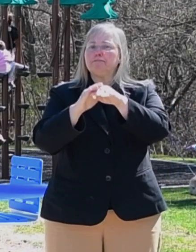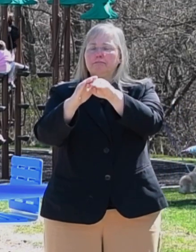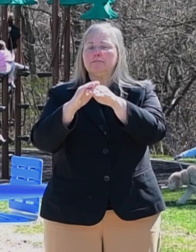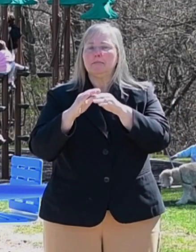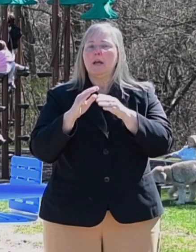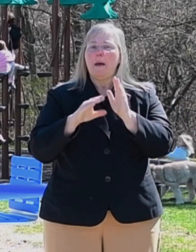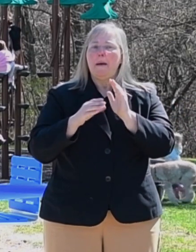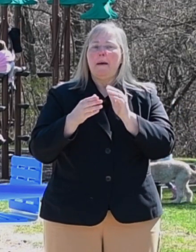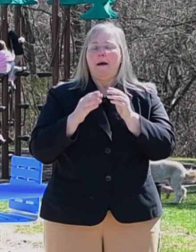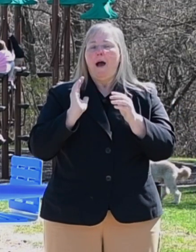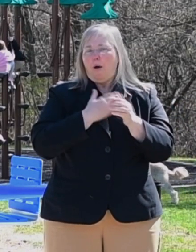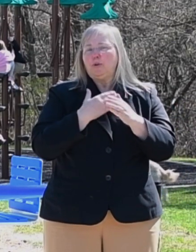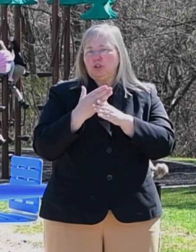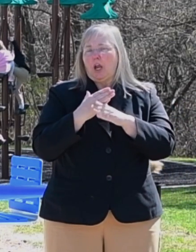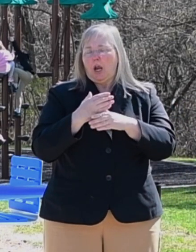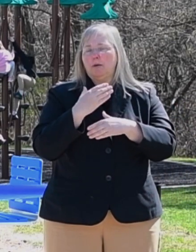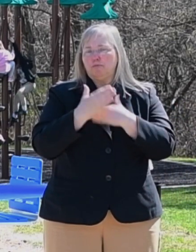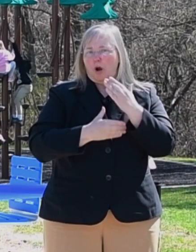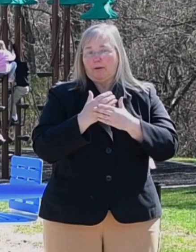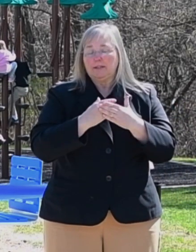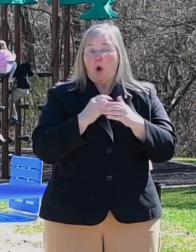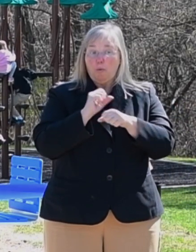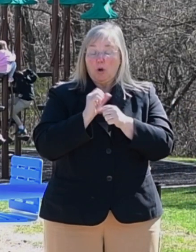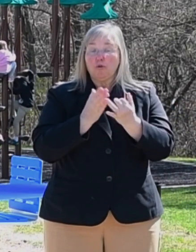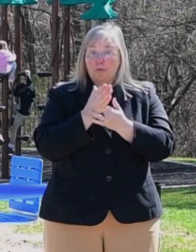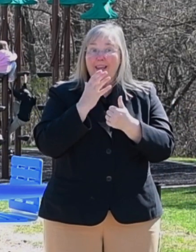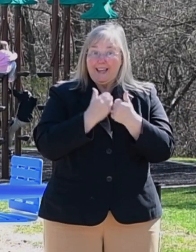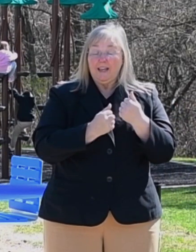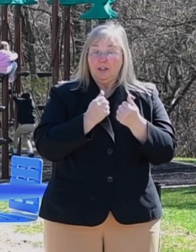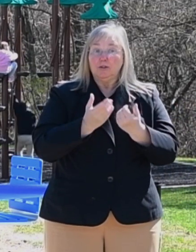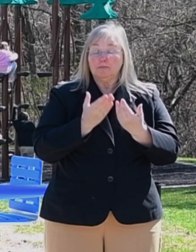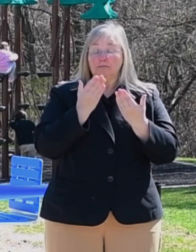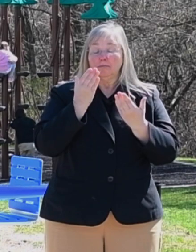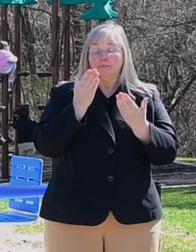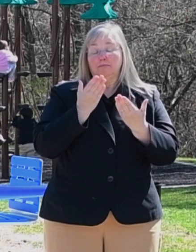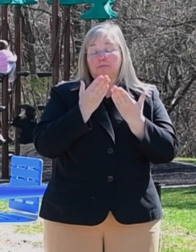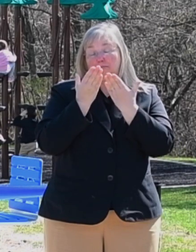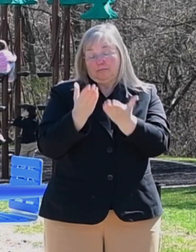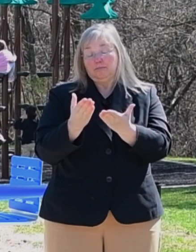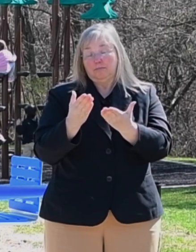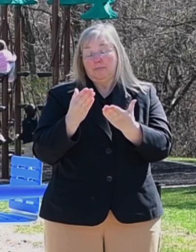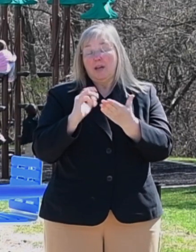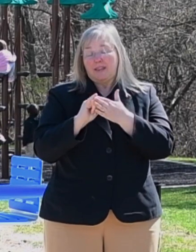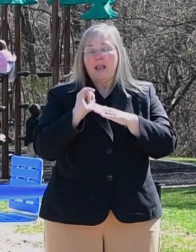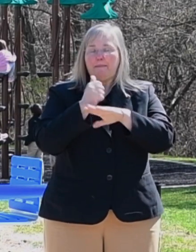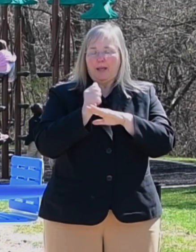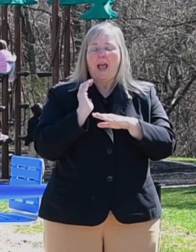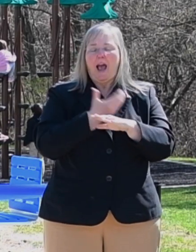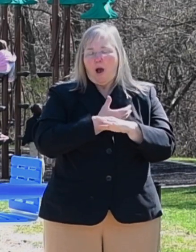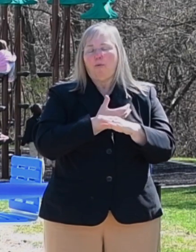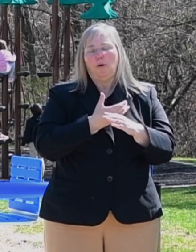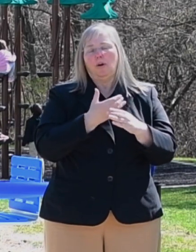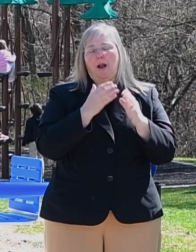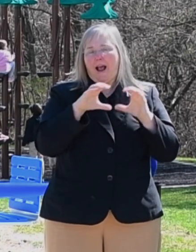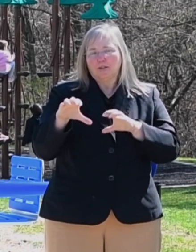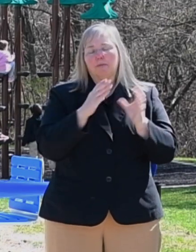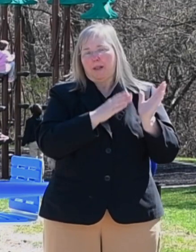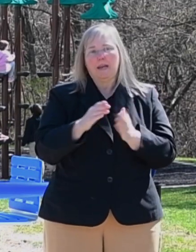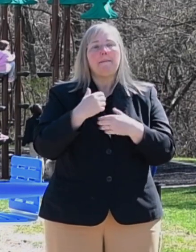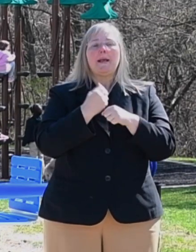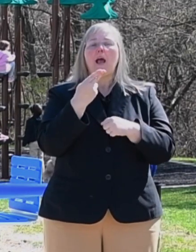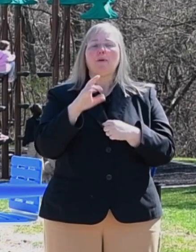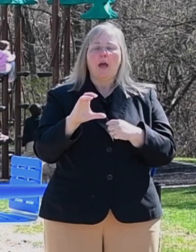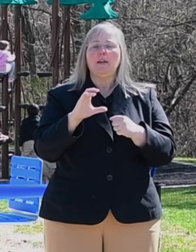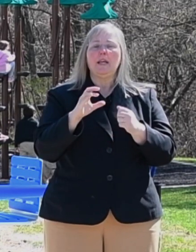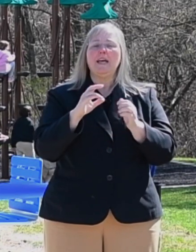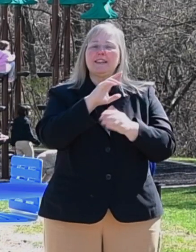through each recommendation, fully implementing our action plan, making Howard County the national model for an